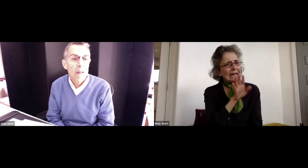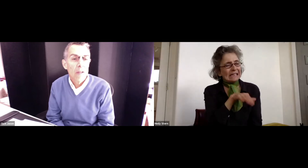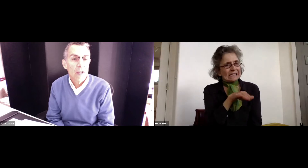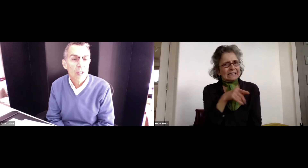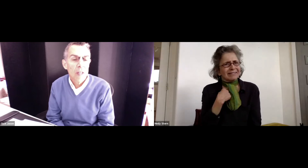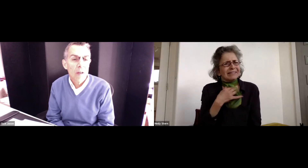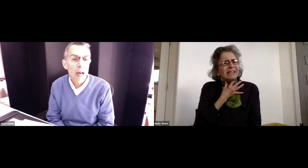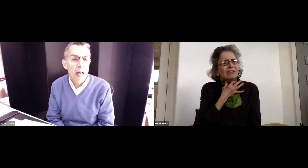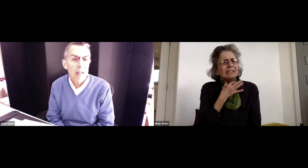she asked,